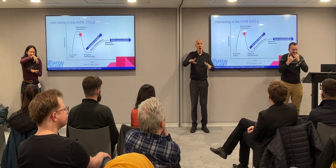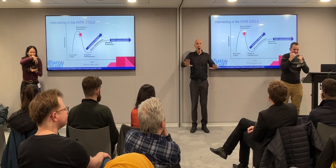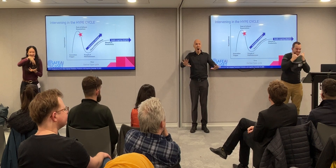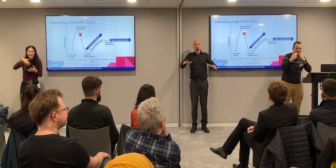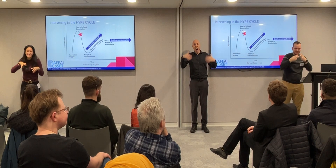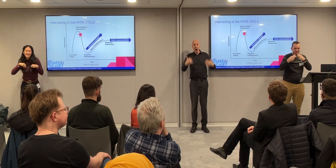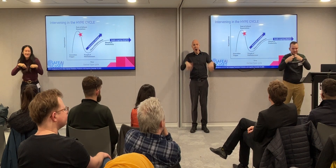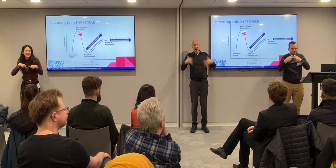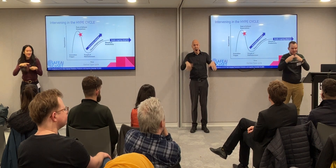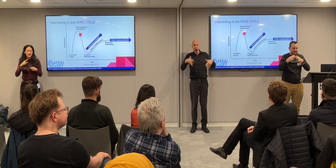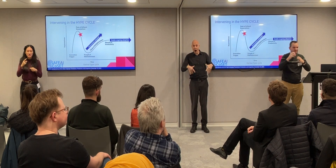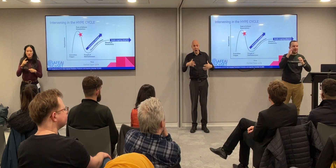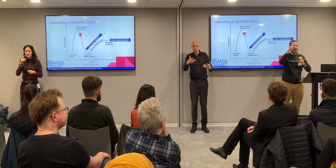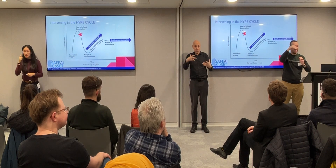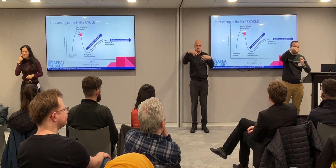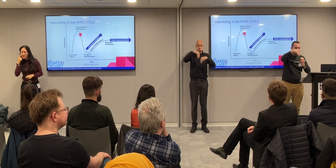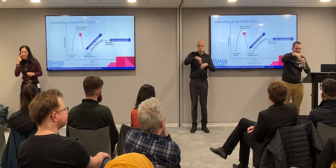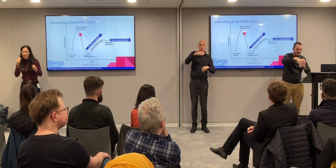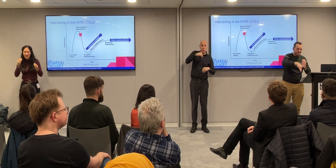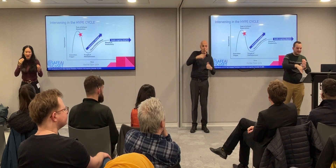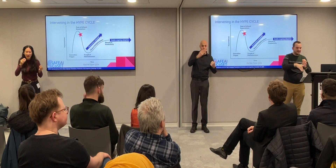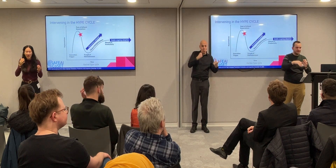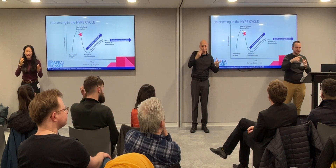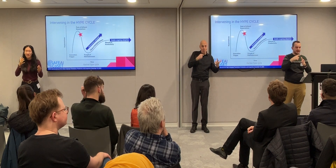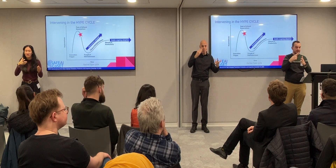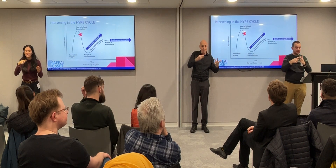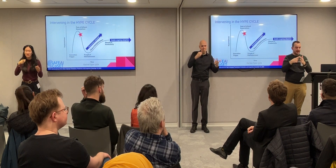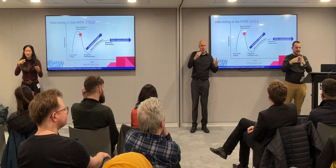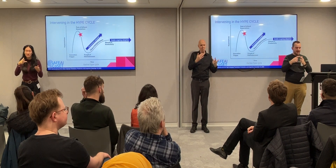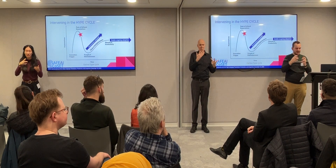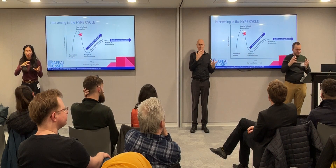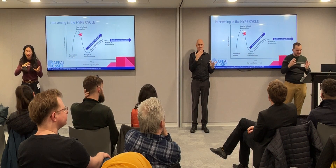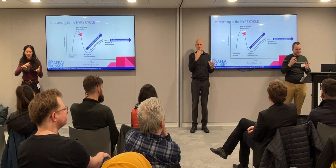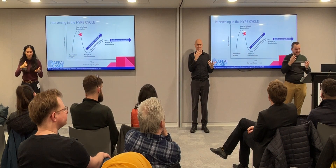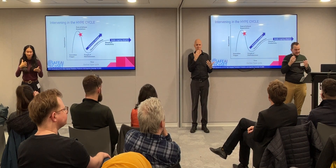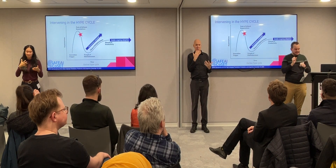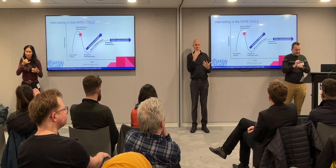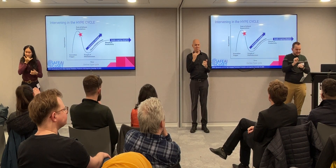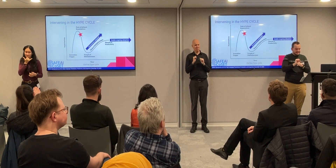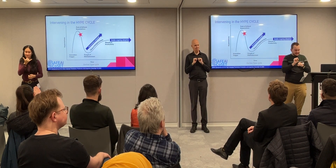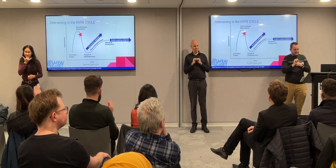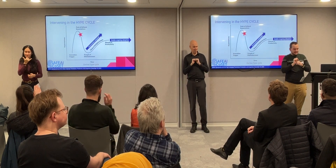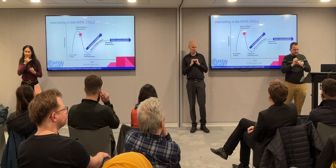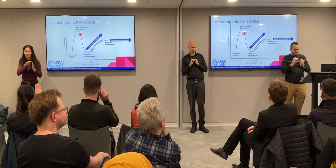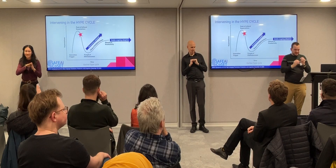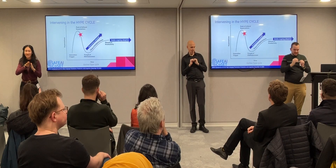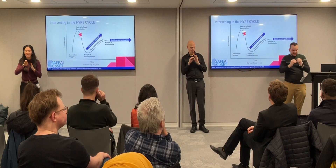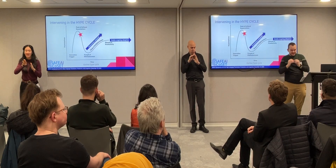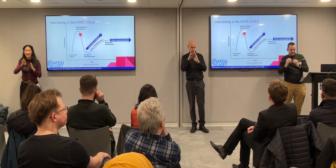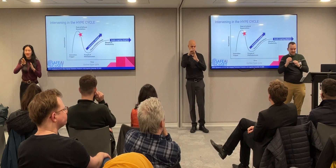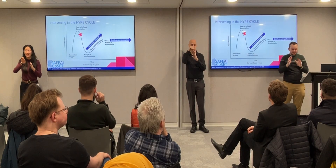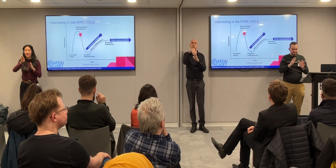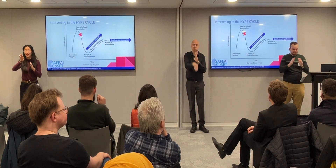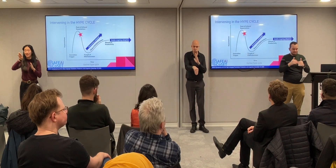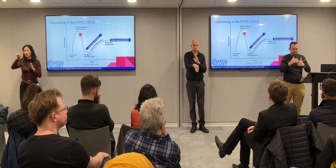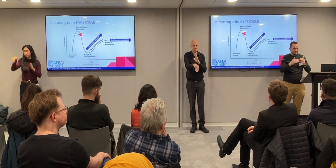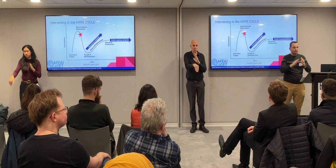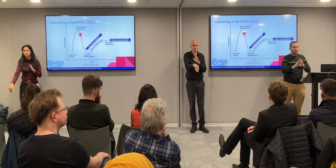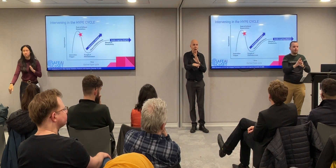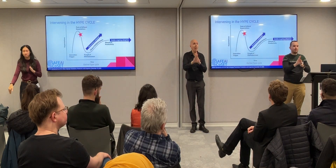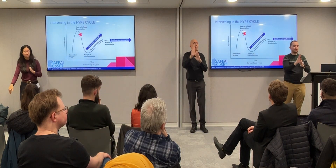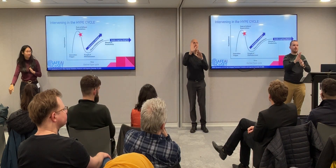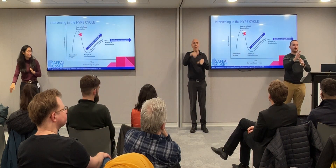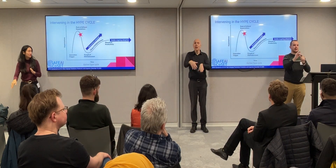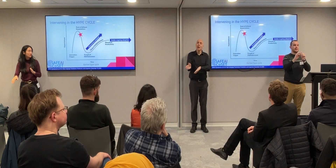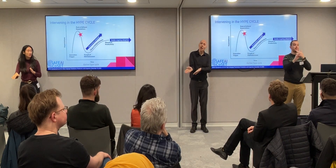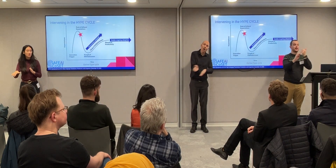lot of different ways. Errors crop up, and then you see a massive decrease in its use and popularity because of that. Then people go to work